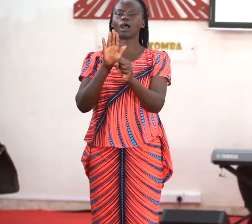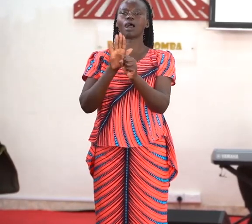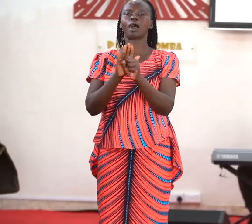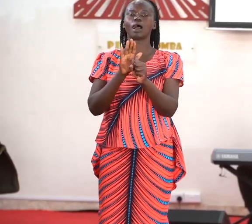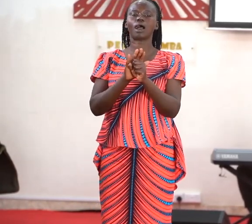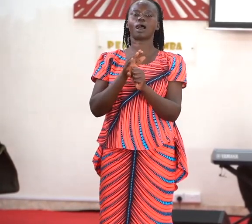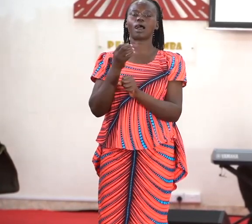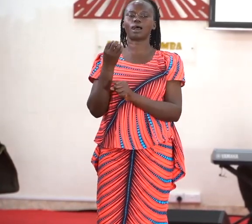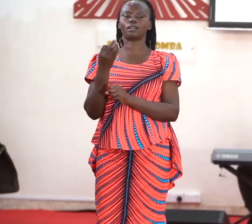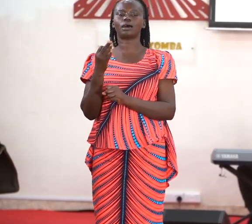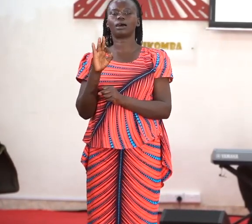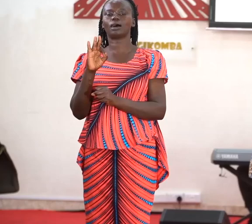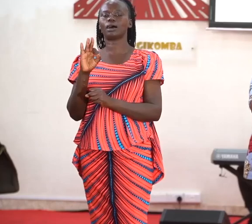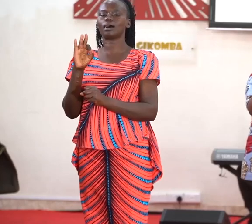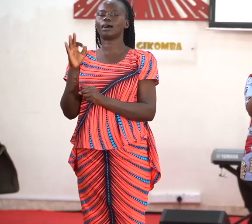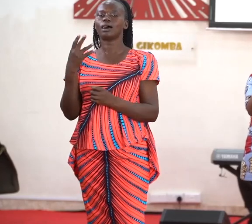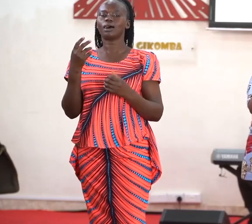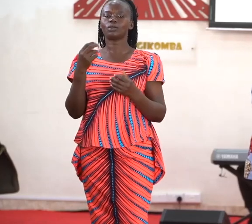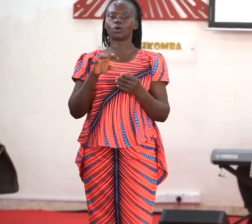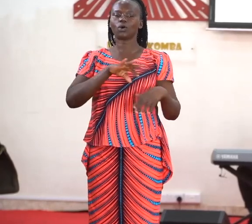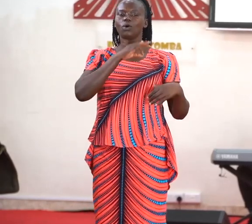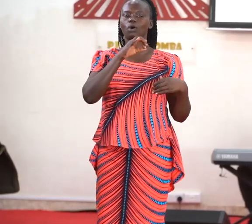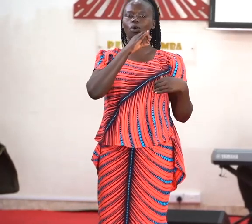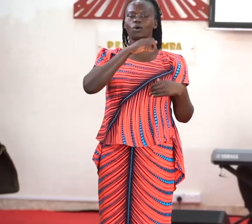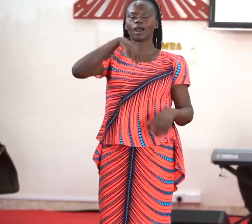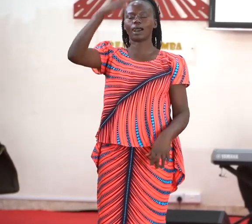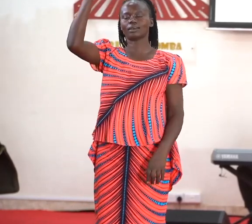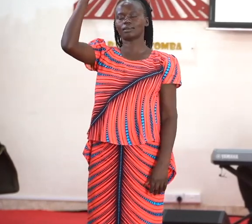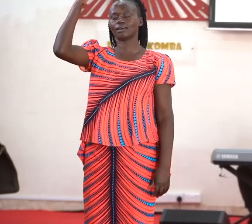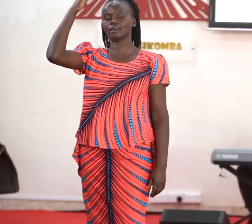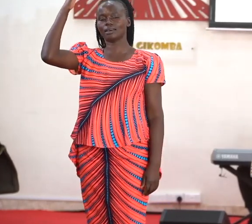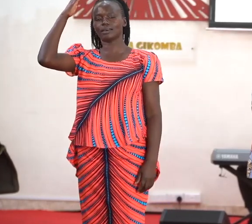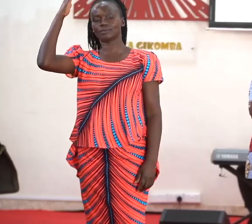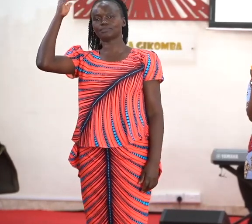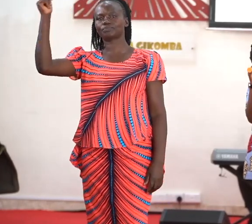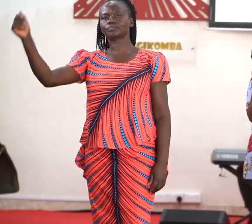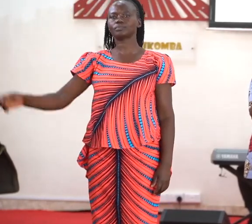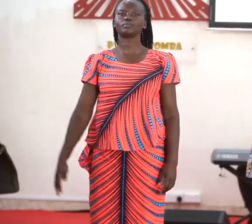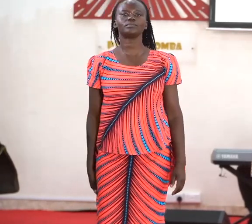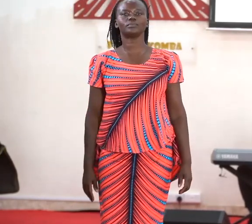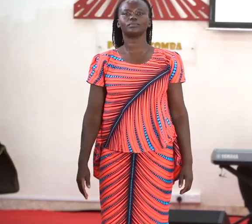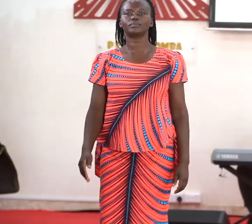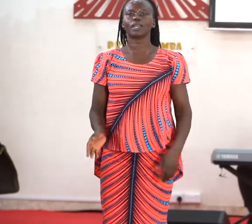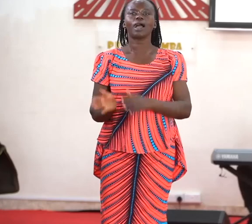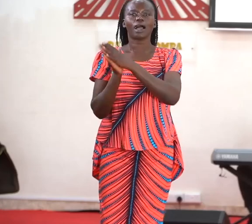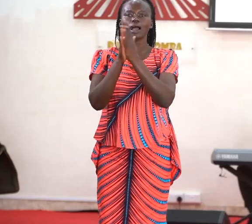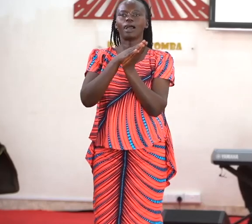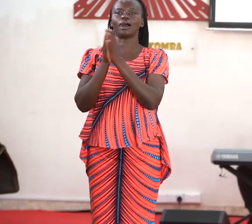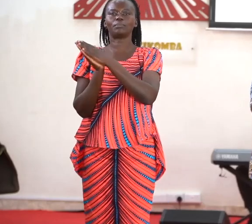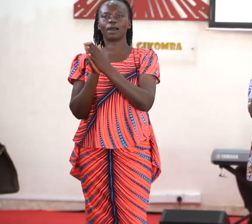Nimezawa kwa roho yake. Habari